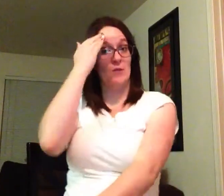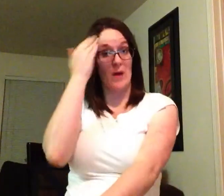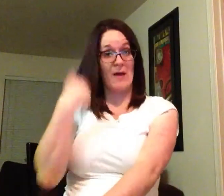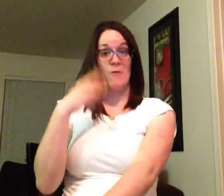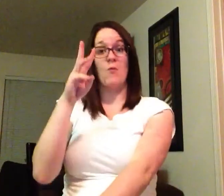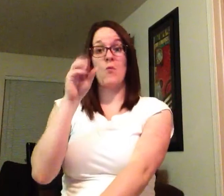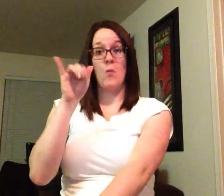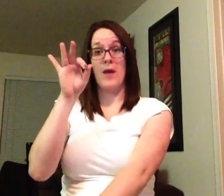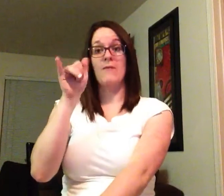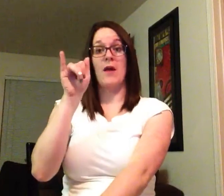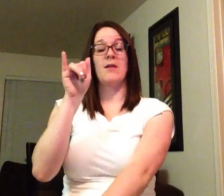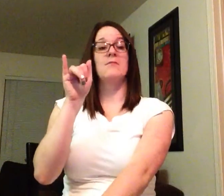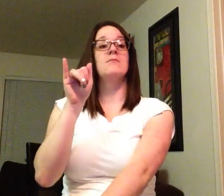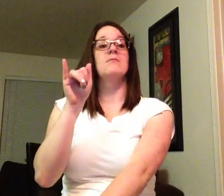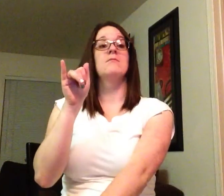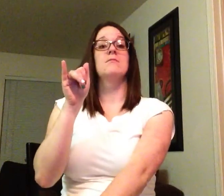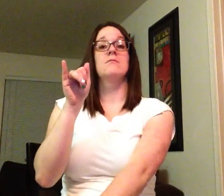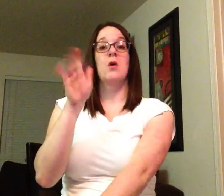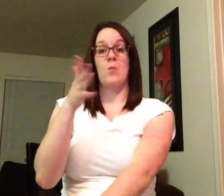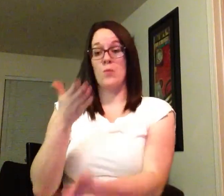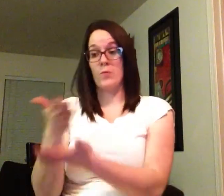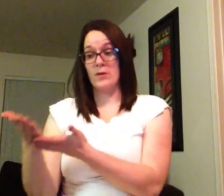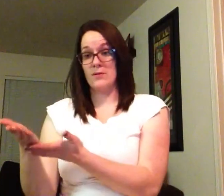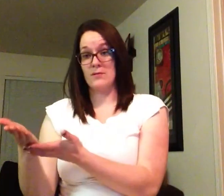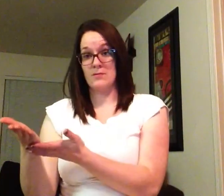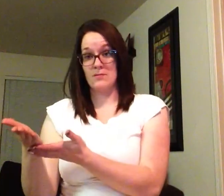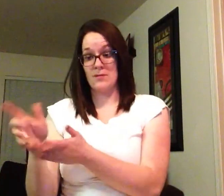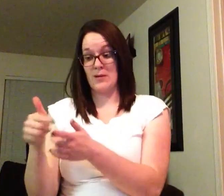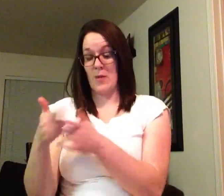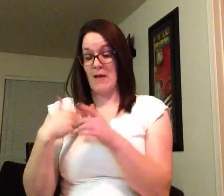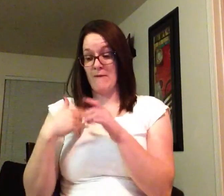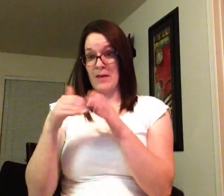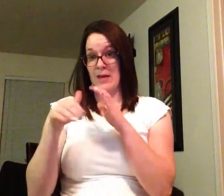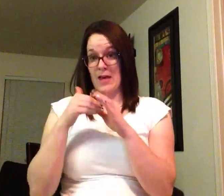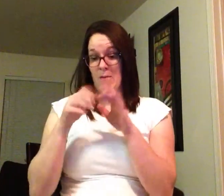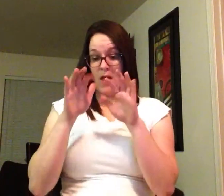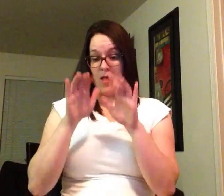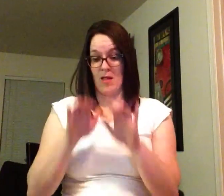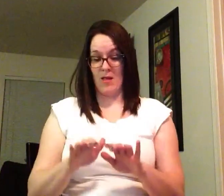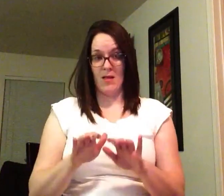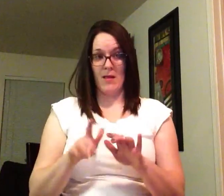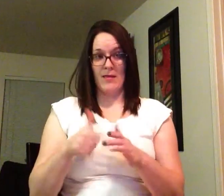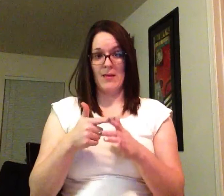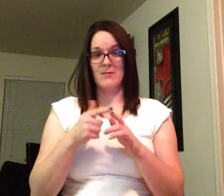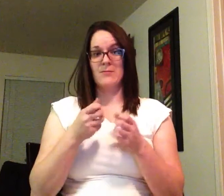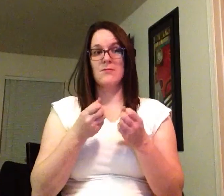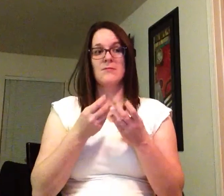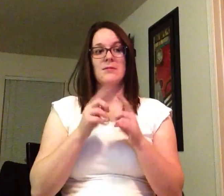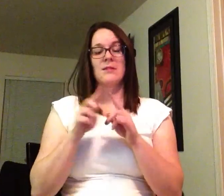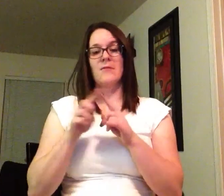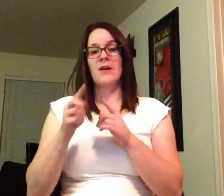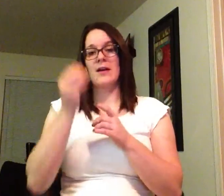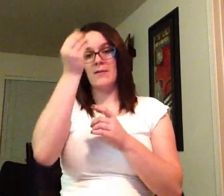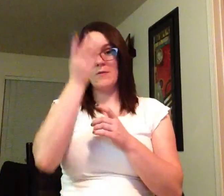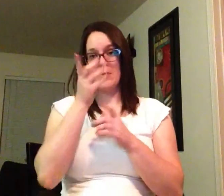I'm going to shove it into my bag, and I'm going to have this email template, and I'm going to fill it out and collect information on all these different data points during